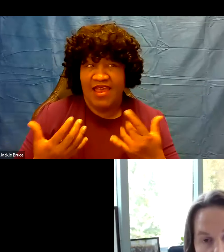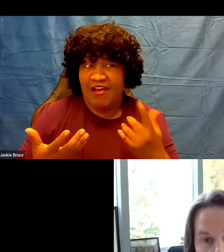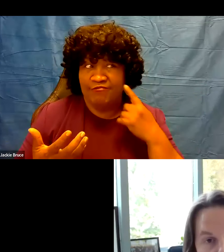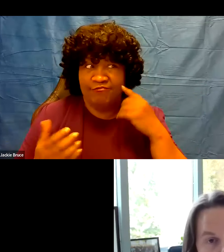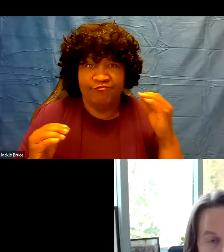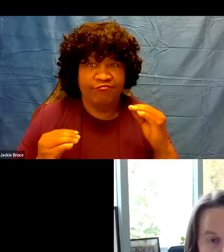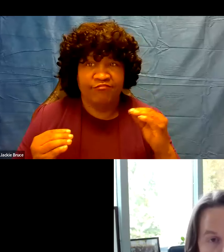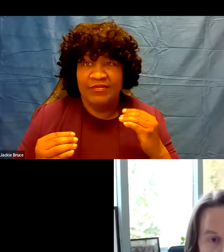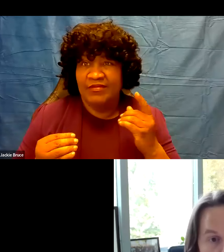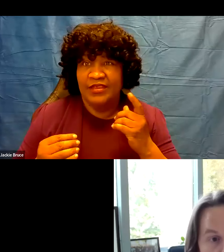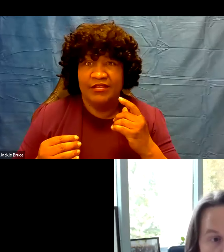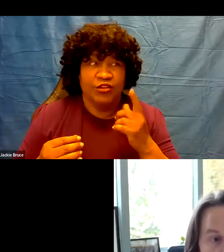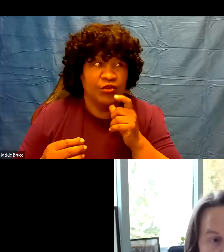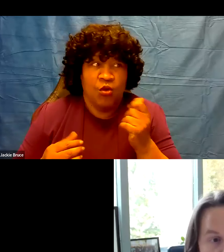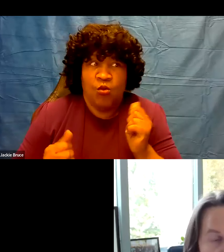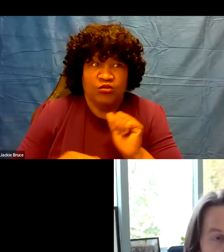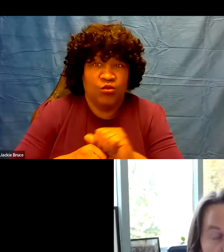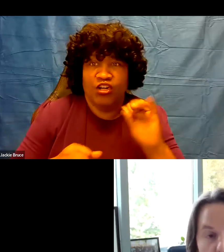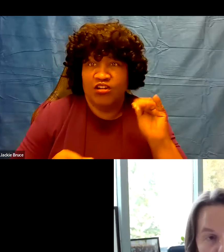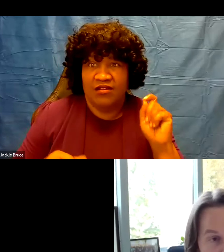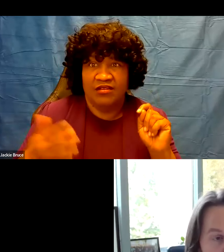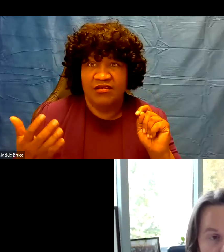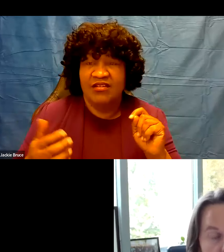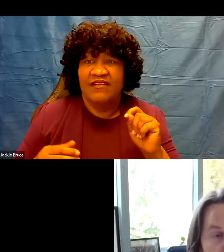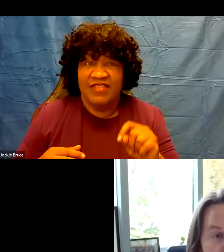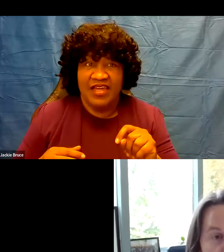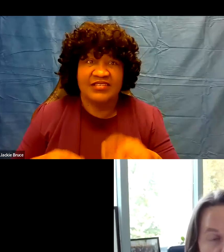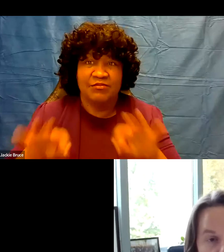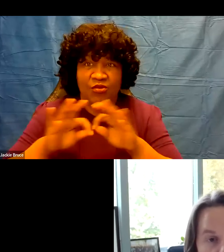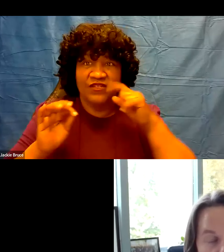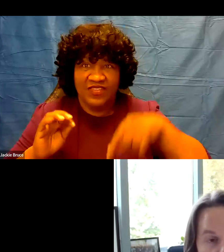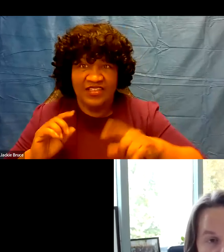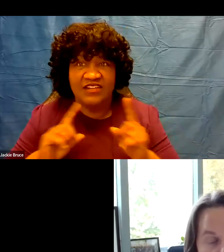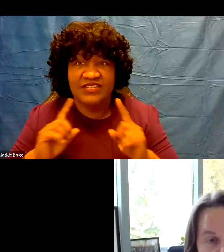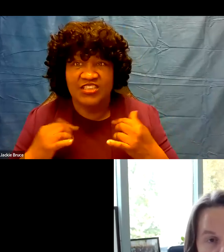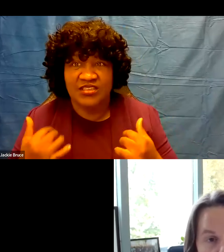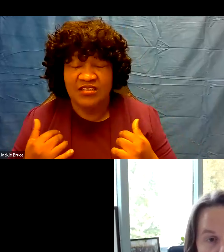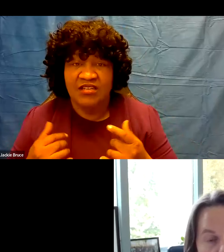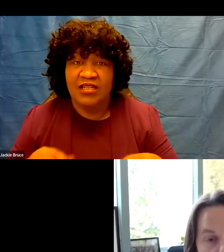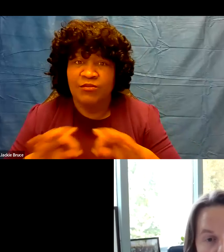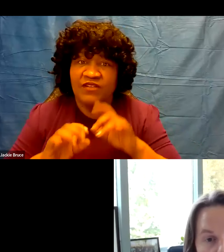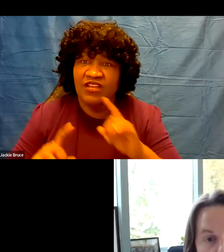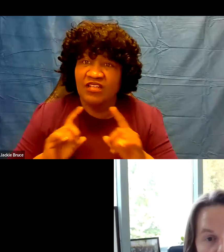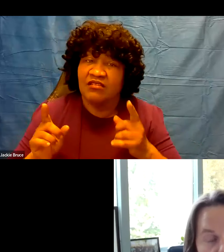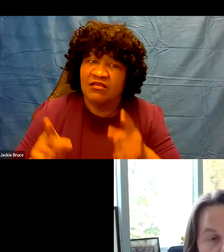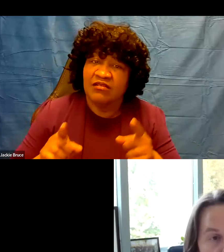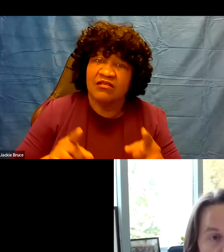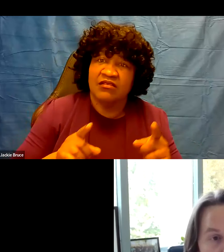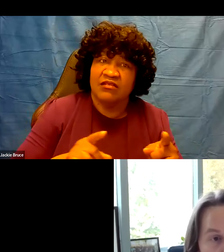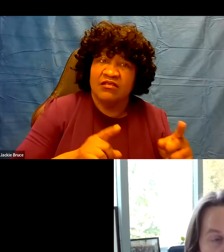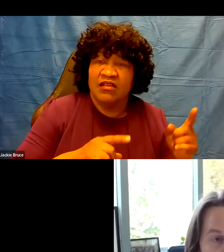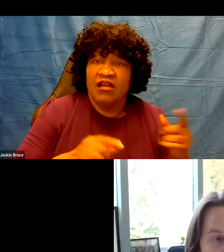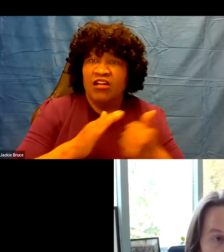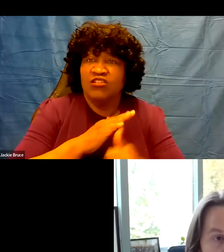anything that's in the works. I think that's kind of the importance of this conversation and the conversations that have been happening on the lived